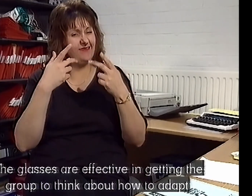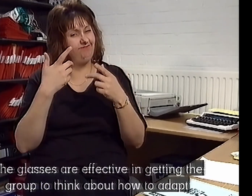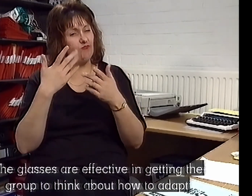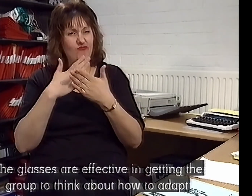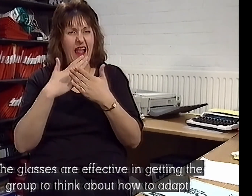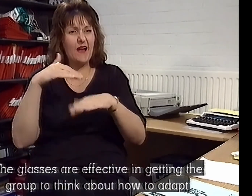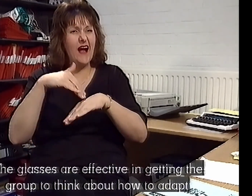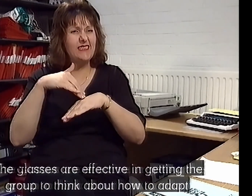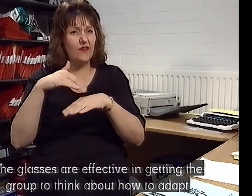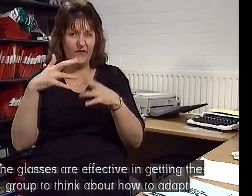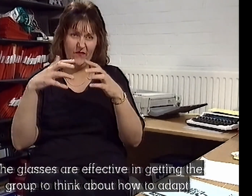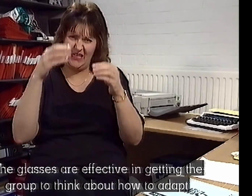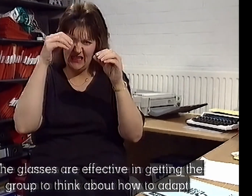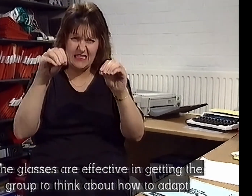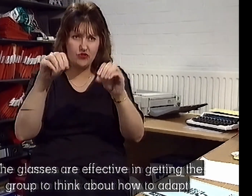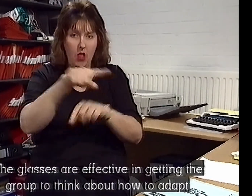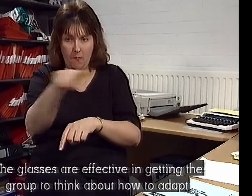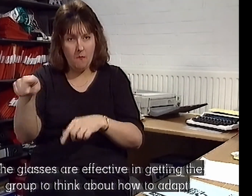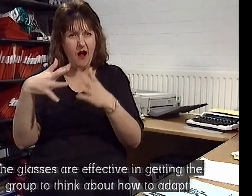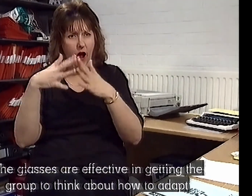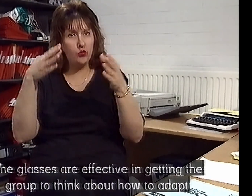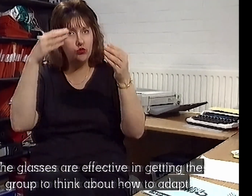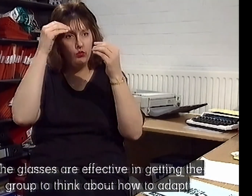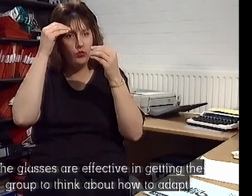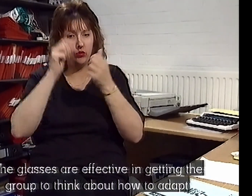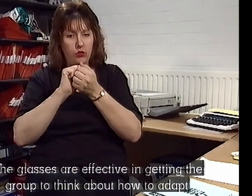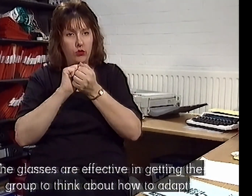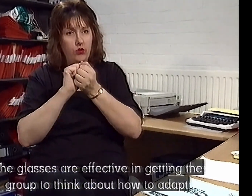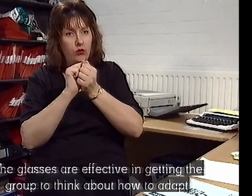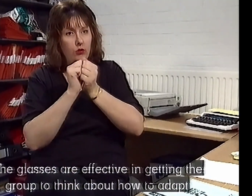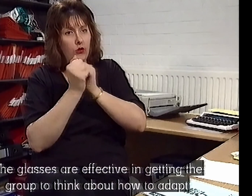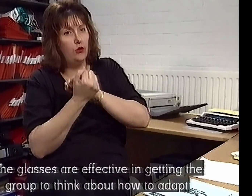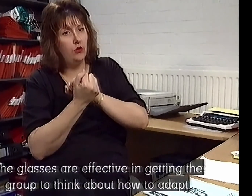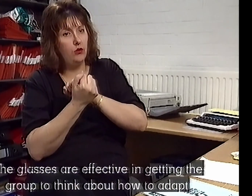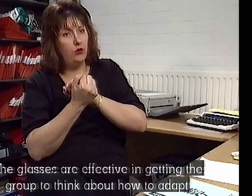really effective in getting the group to think about how to adapt.